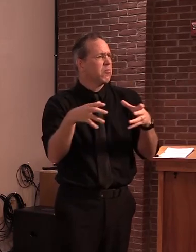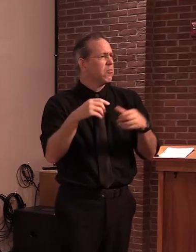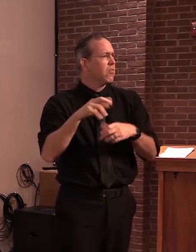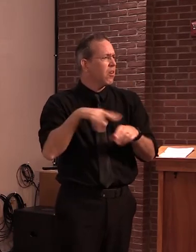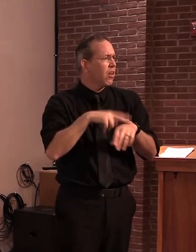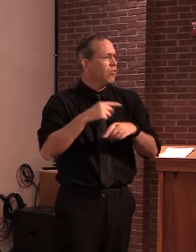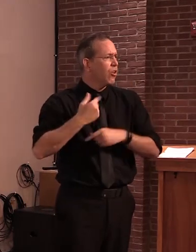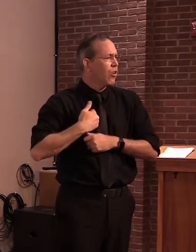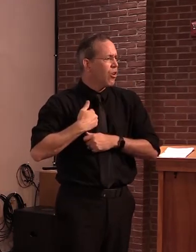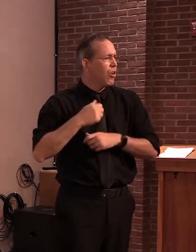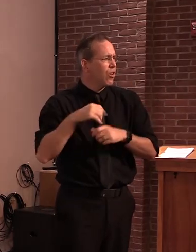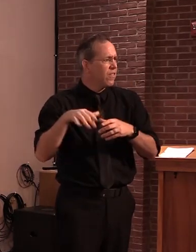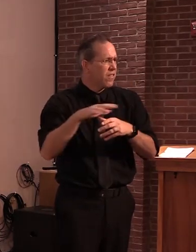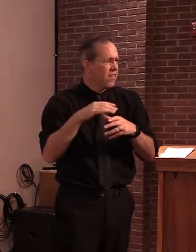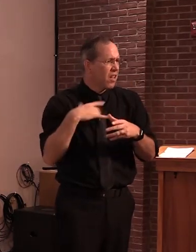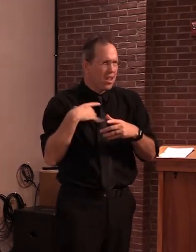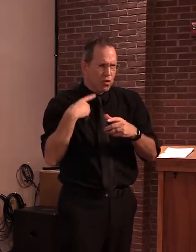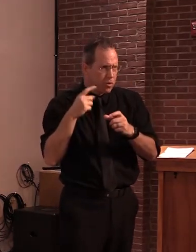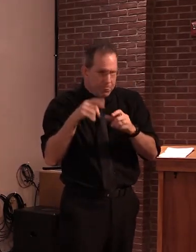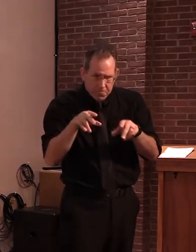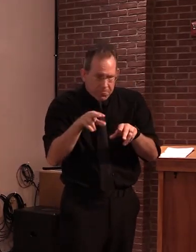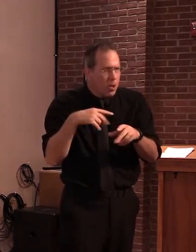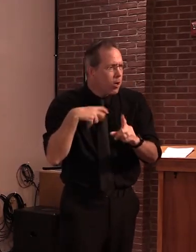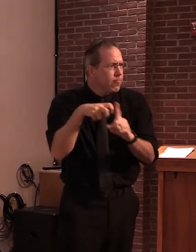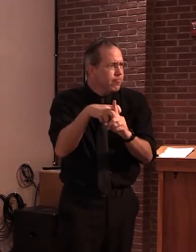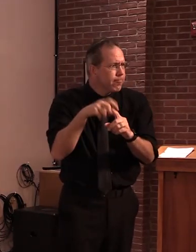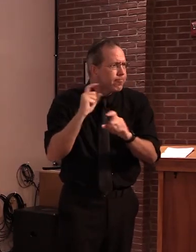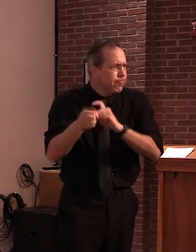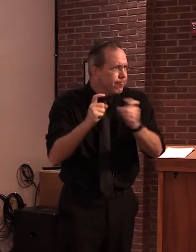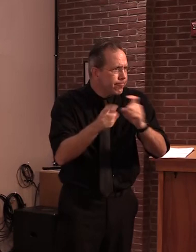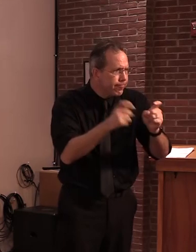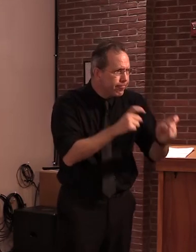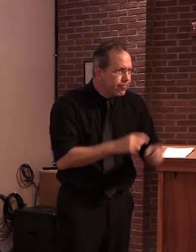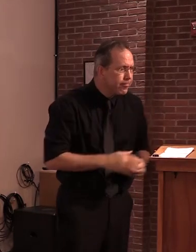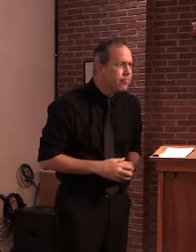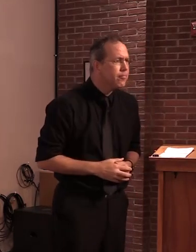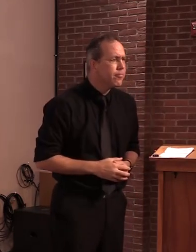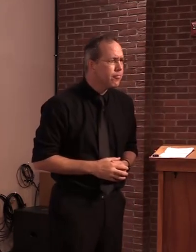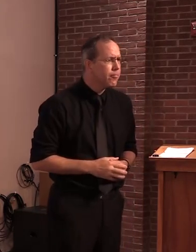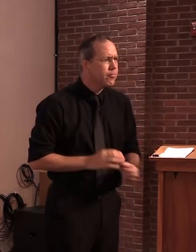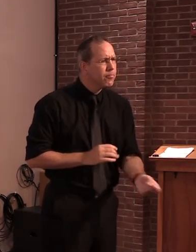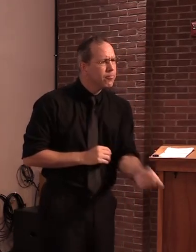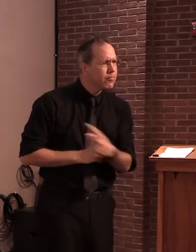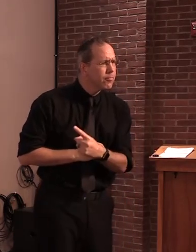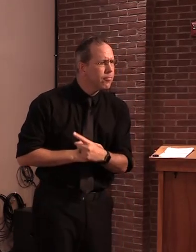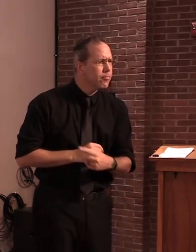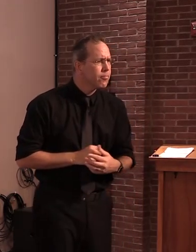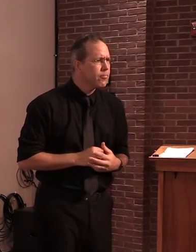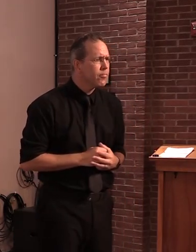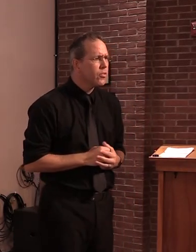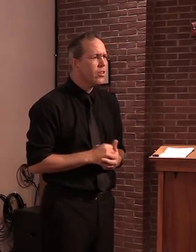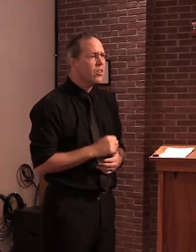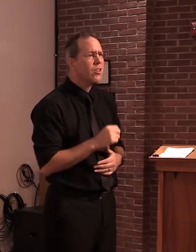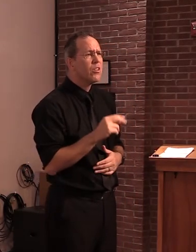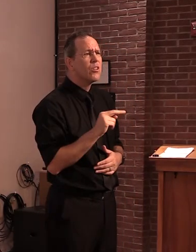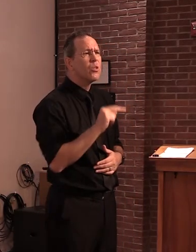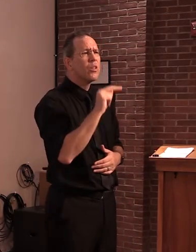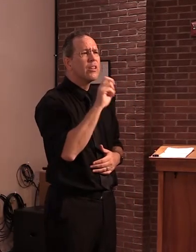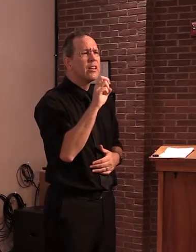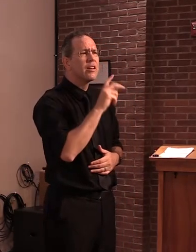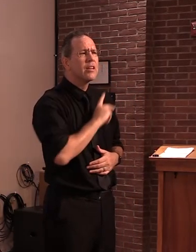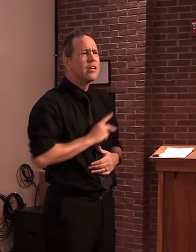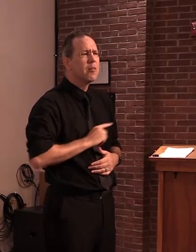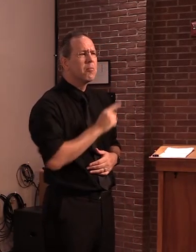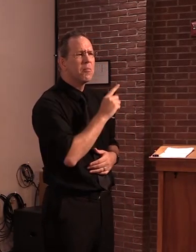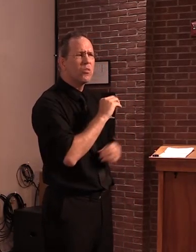about some of these communities up here in the Northeast Kingdom? We have some towns who don't have a fire department. They rely on neighboring communities like